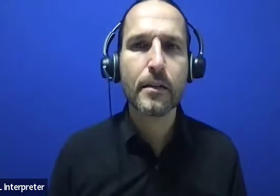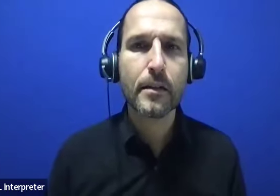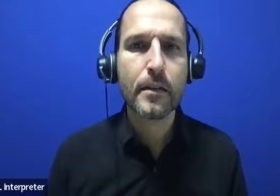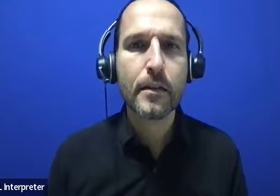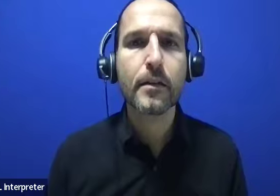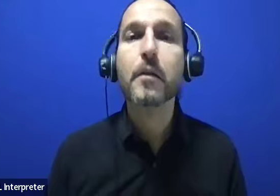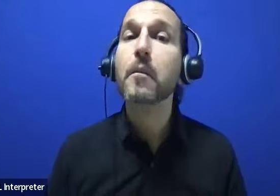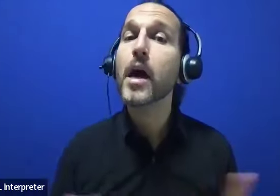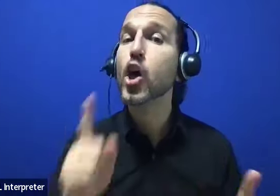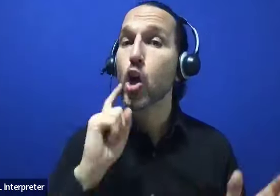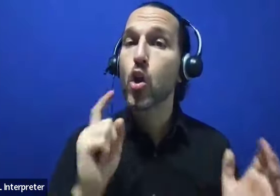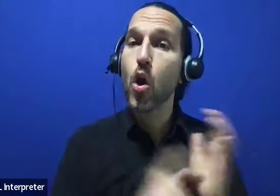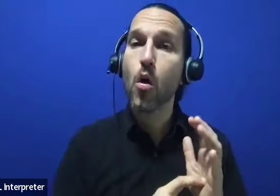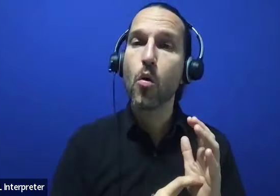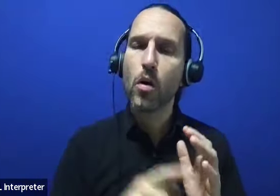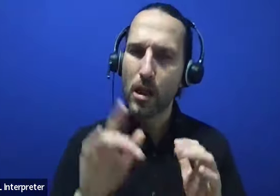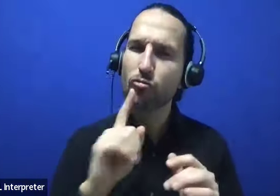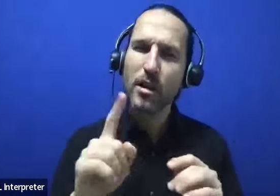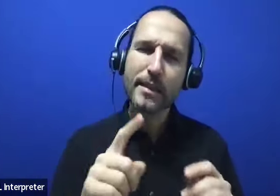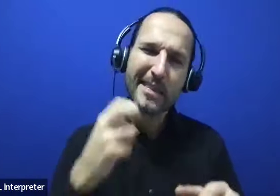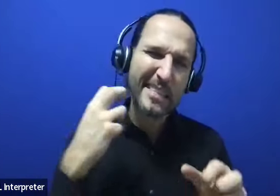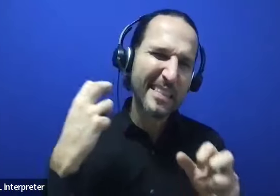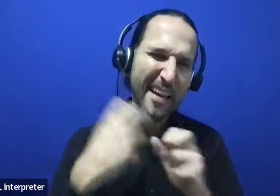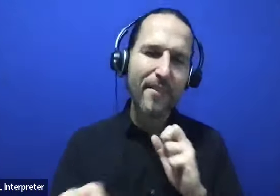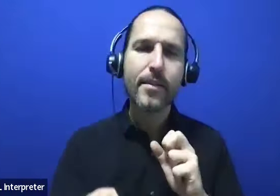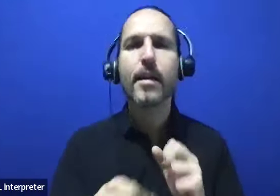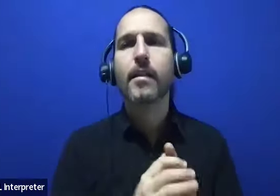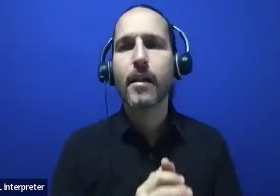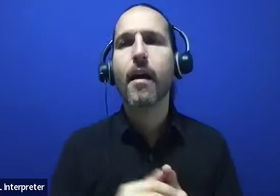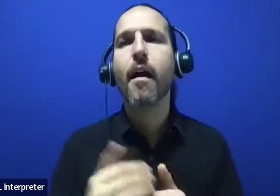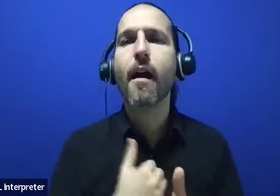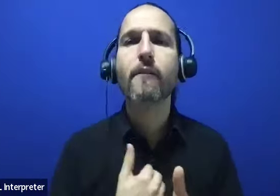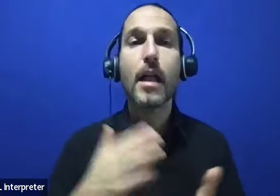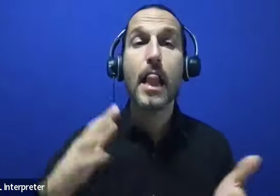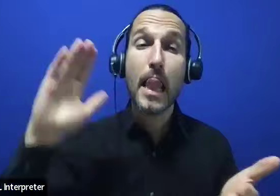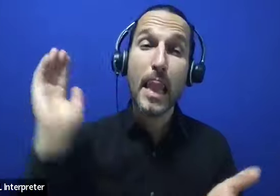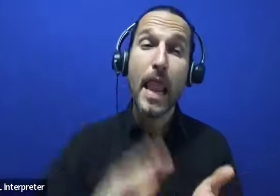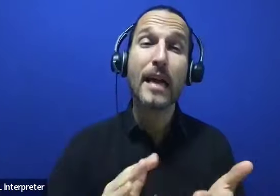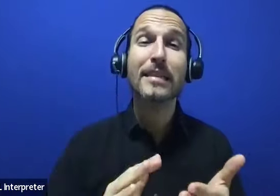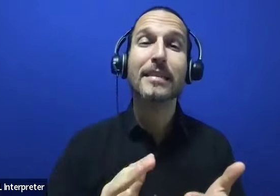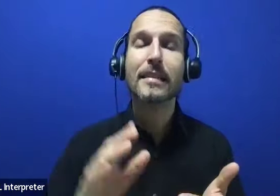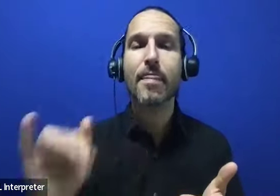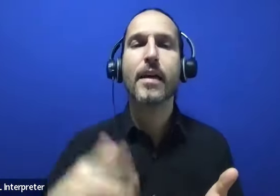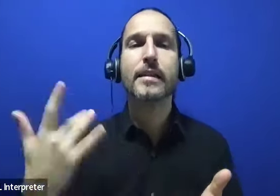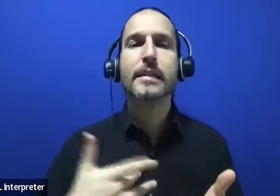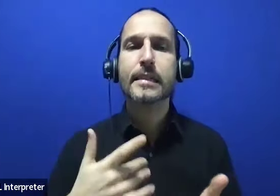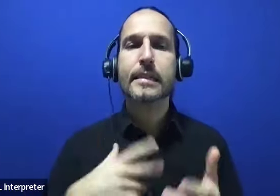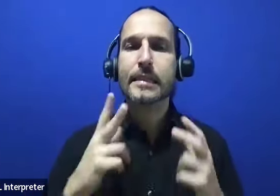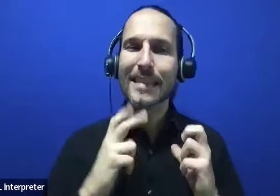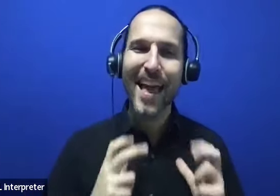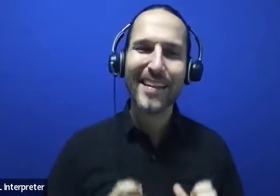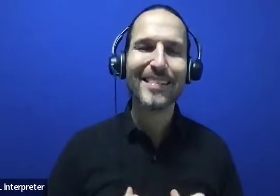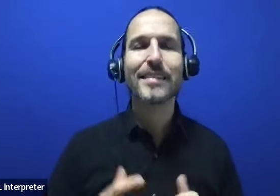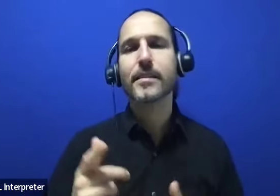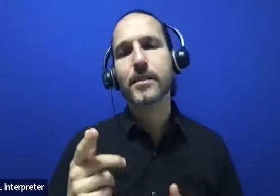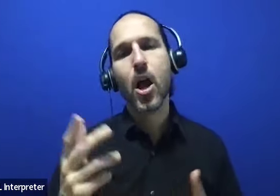with them, but you can see why it would be so difficult when you have these diminished senses to be able to guide